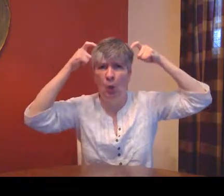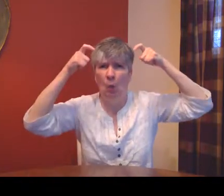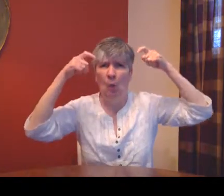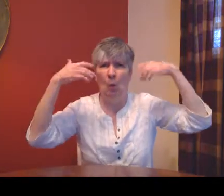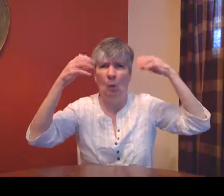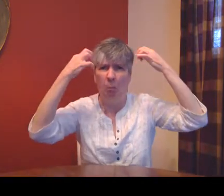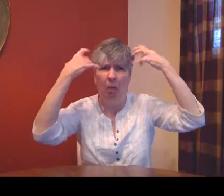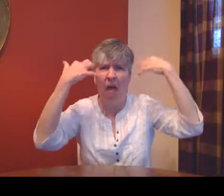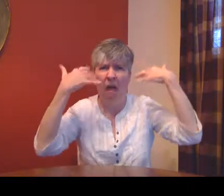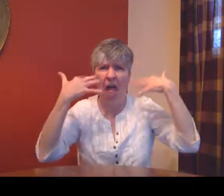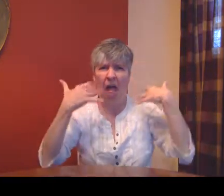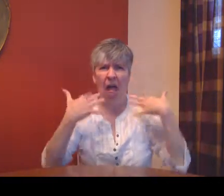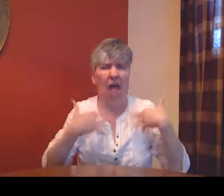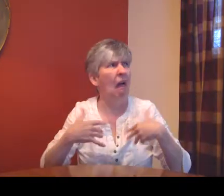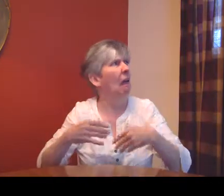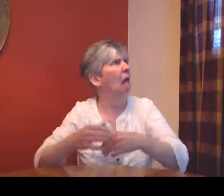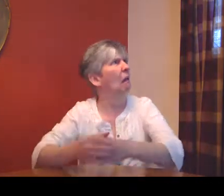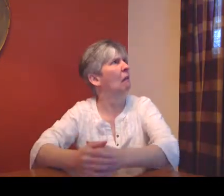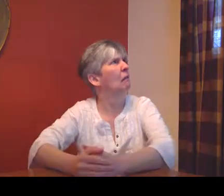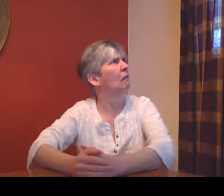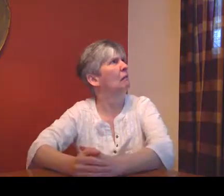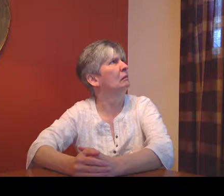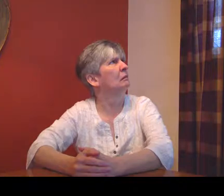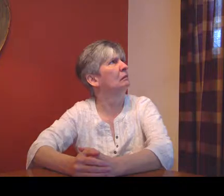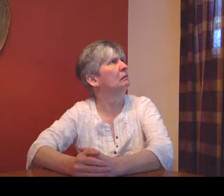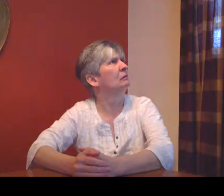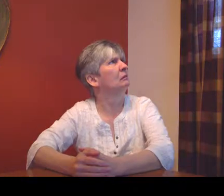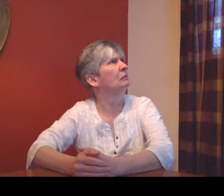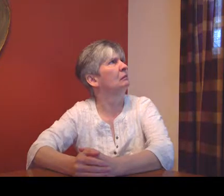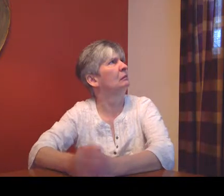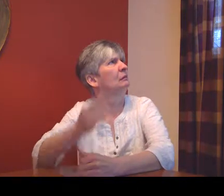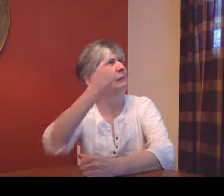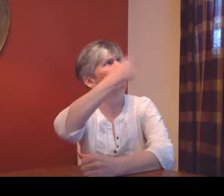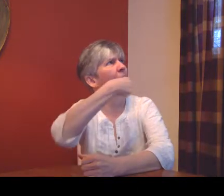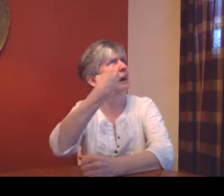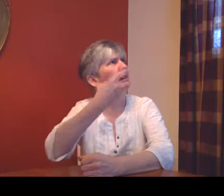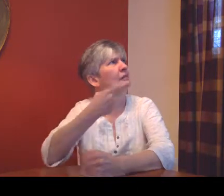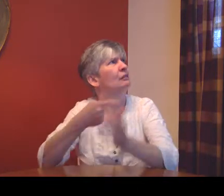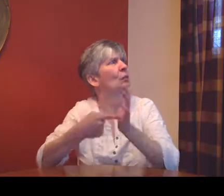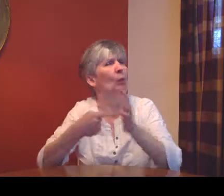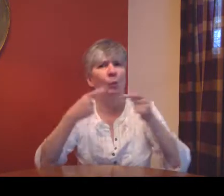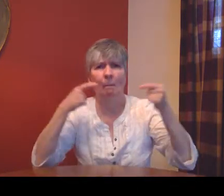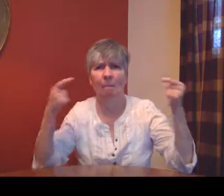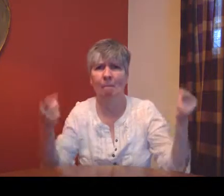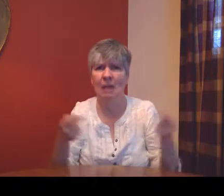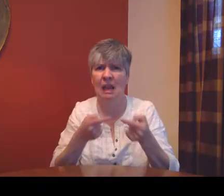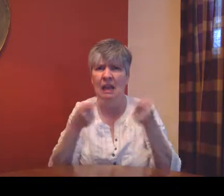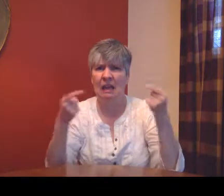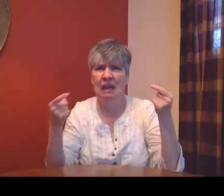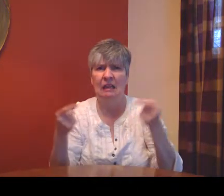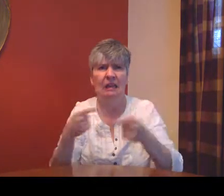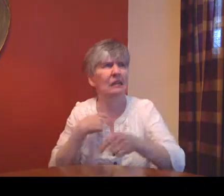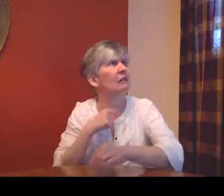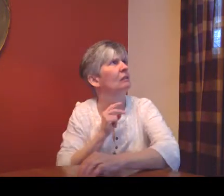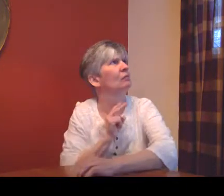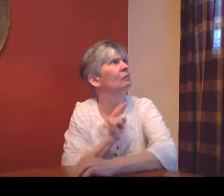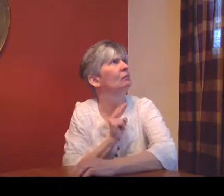thorn and blood on his face. His face looked like he was in pain.